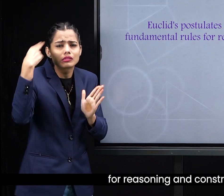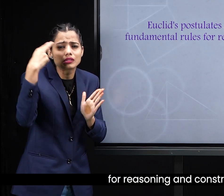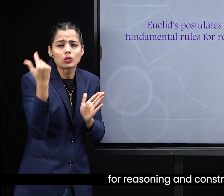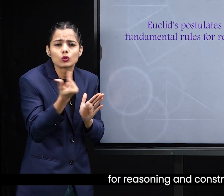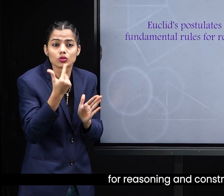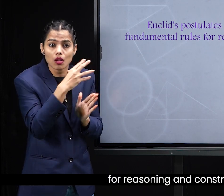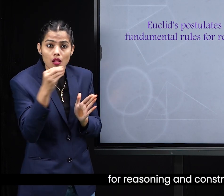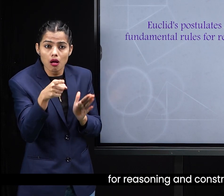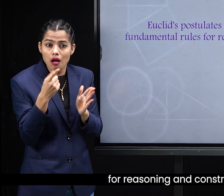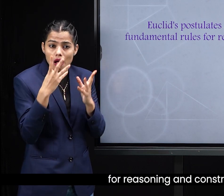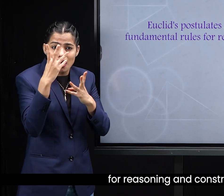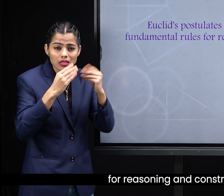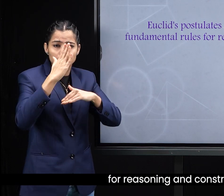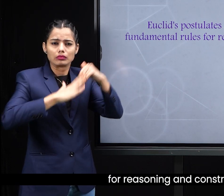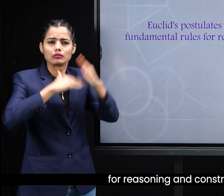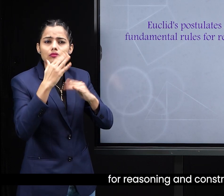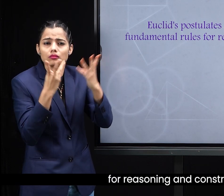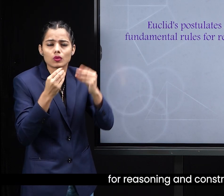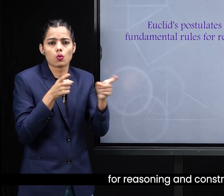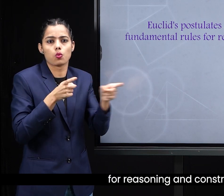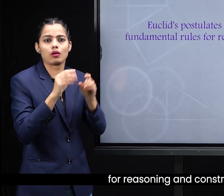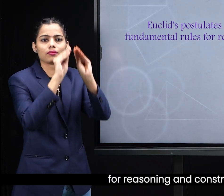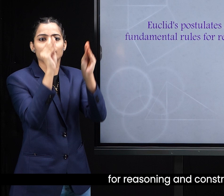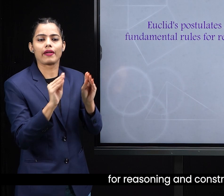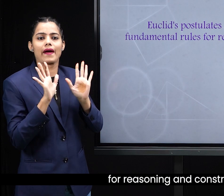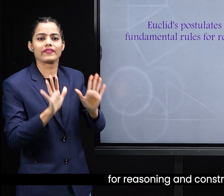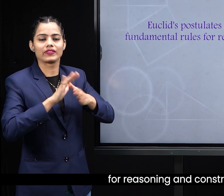reasoning and constructing geometric shapes.